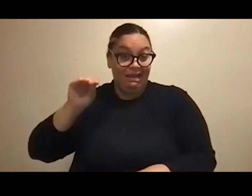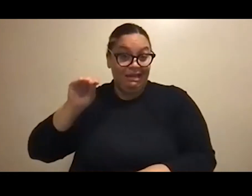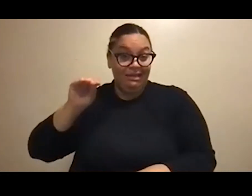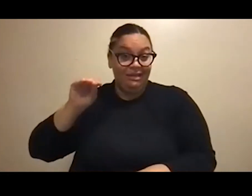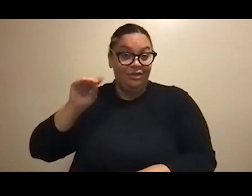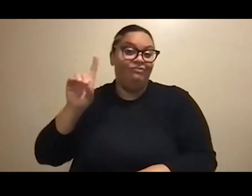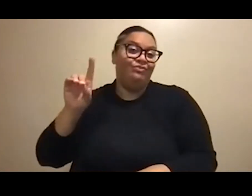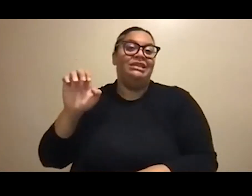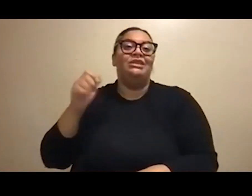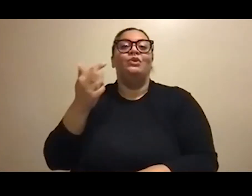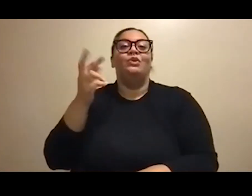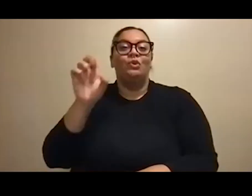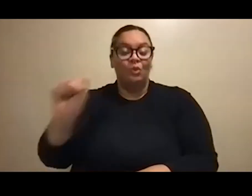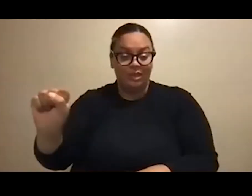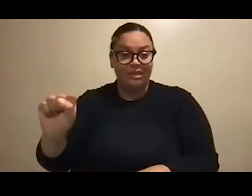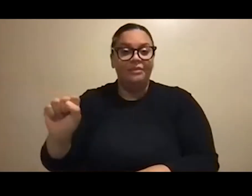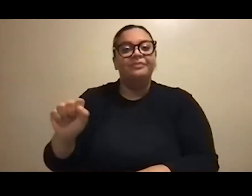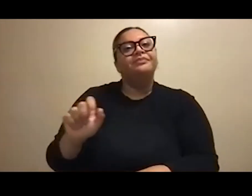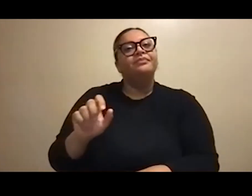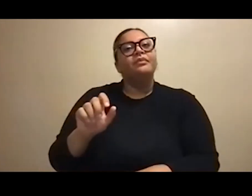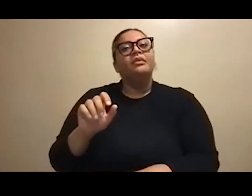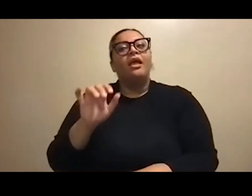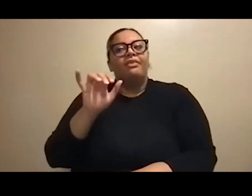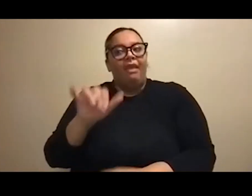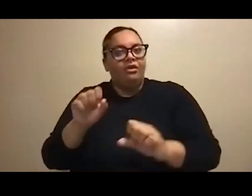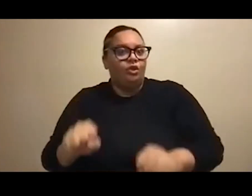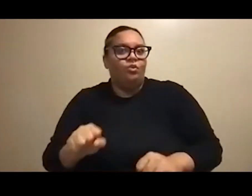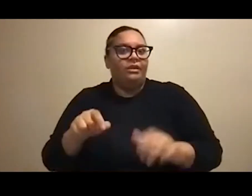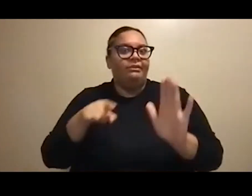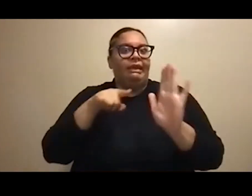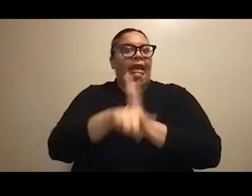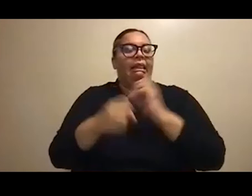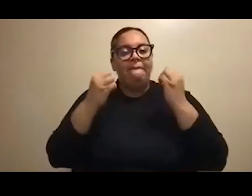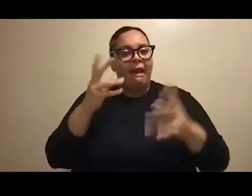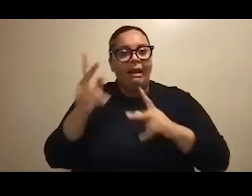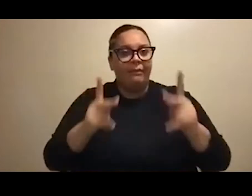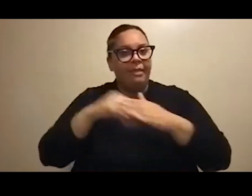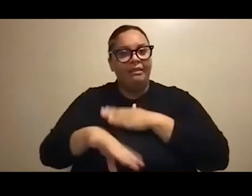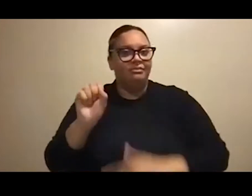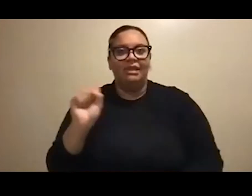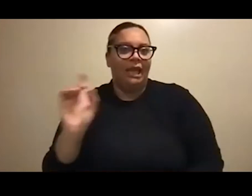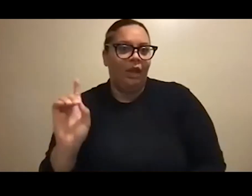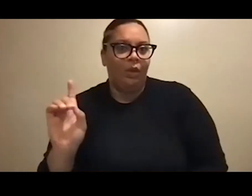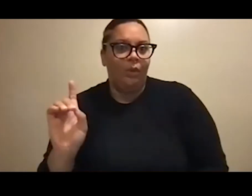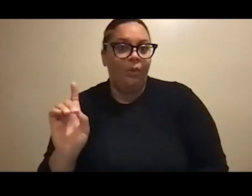Adam Lanza's killing of 28 people in Sandy Hook. That was a gun.